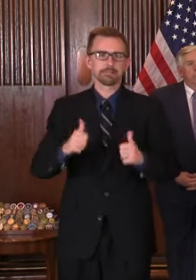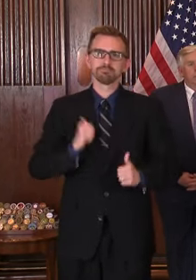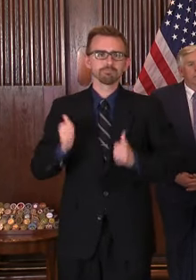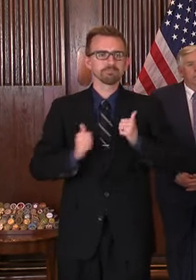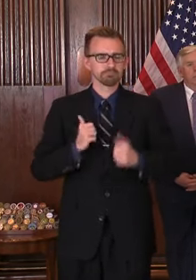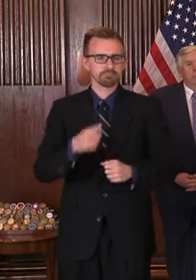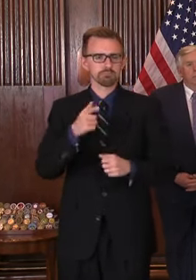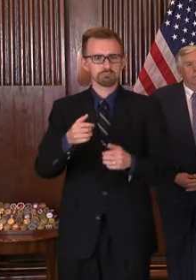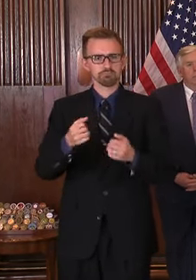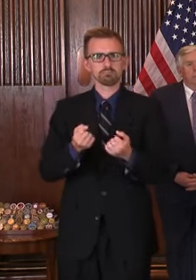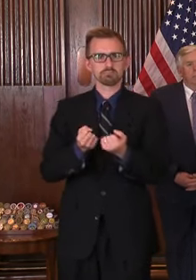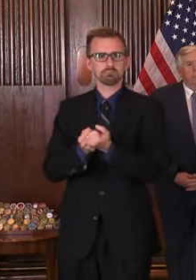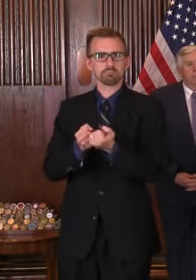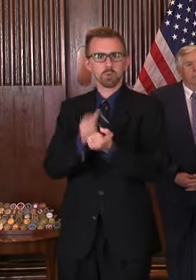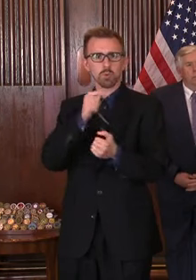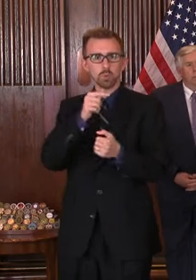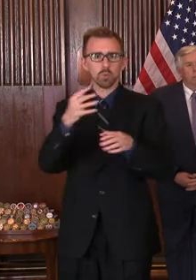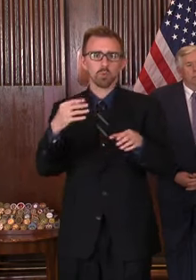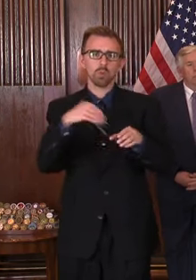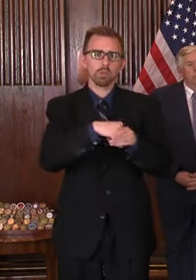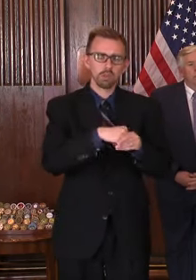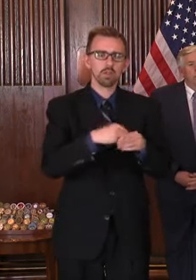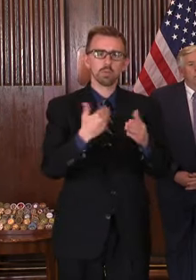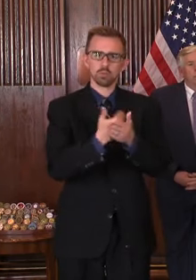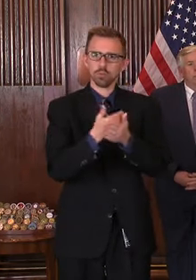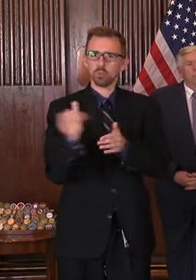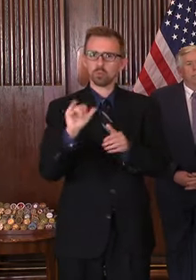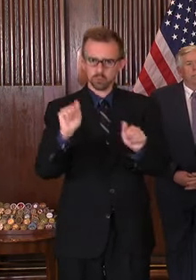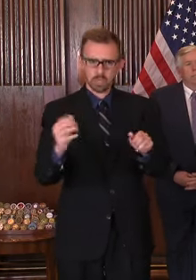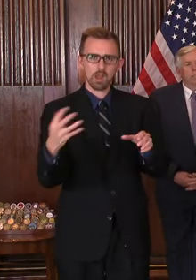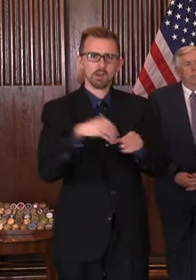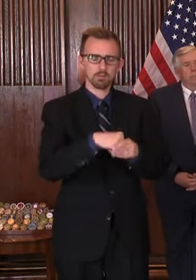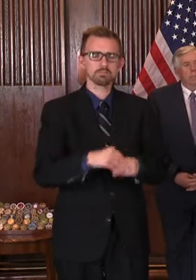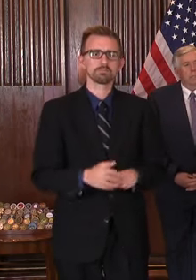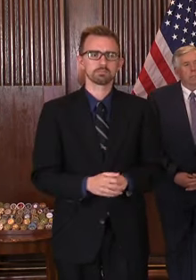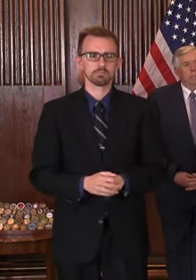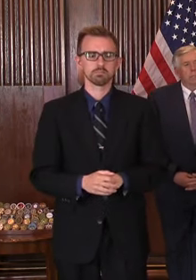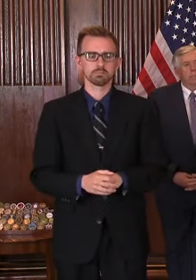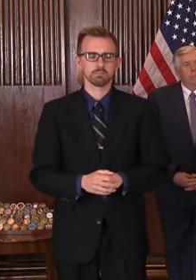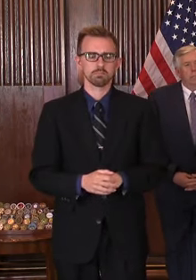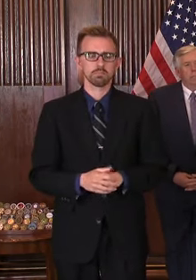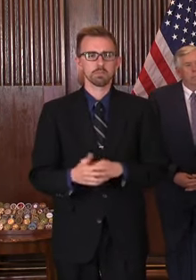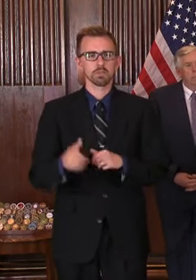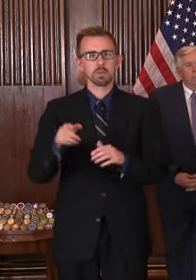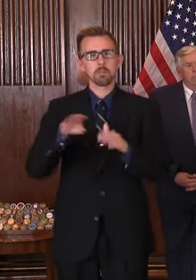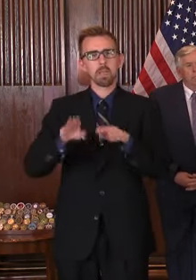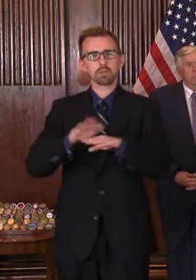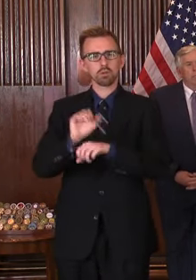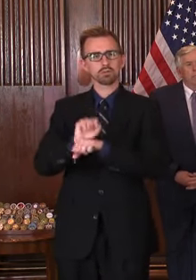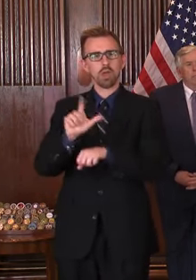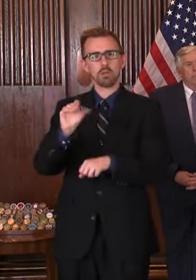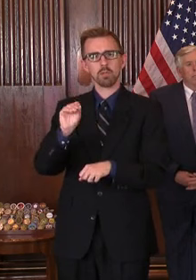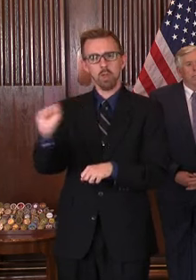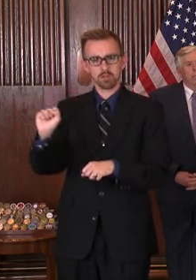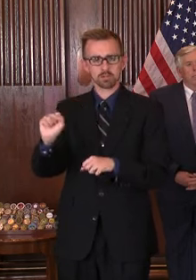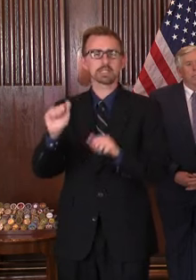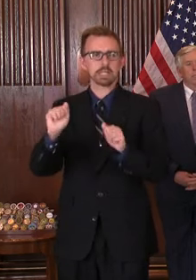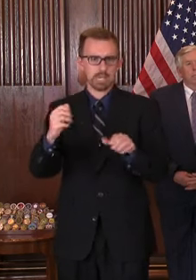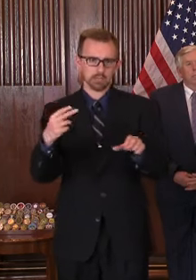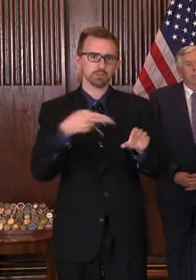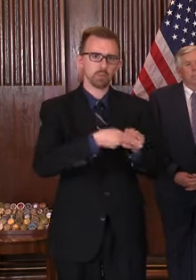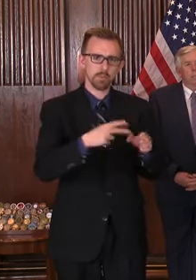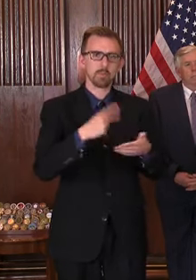supporting current participants and enrolling new participants who may now be income eligible due to job loss related to the COVID-19